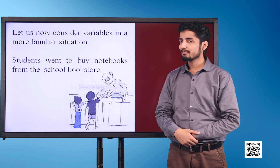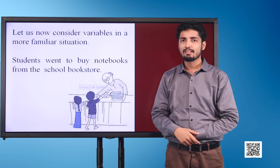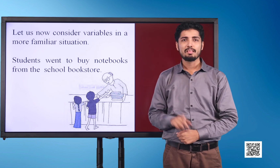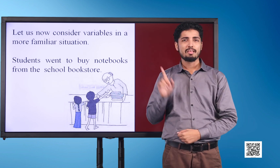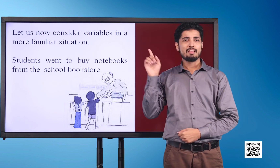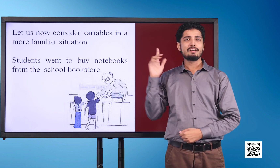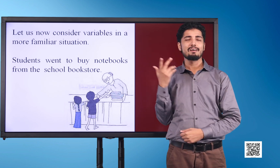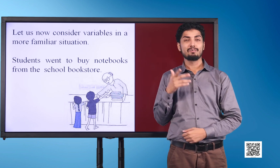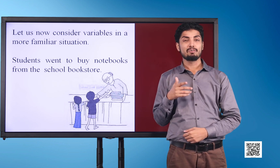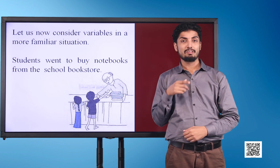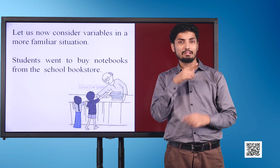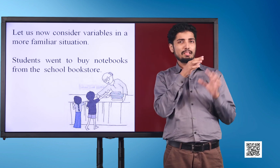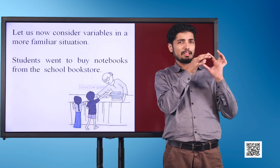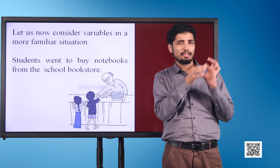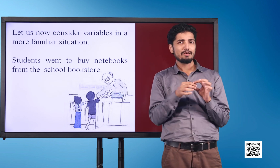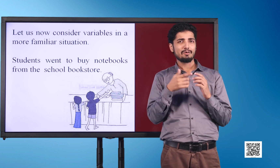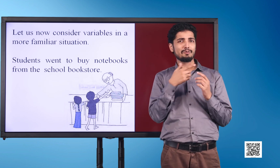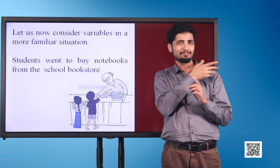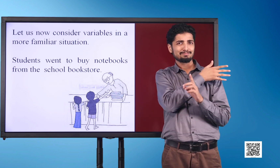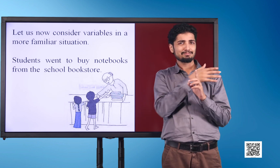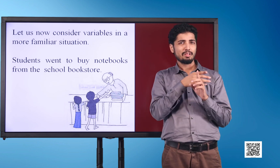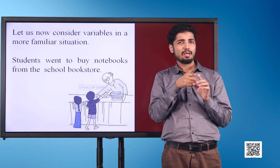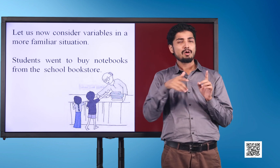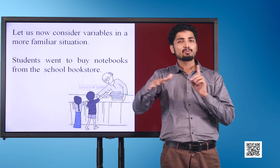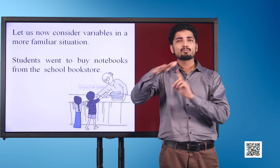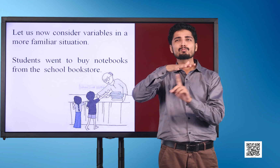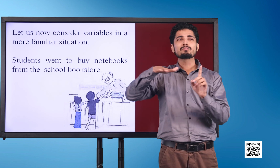225. Let us now consider variables in a more familiar situation.